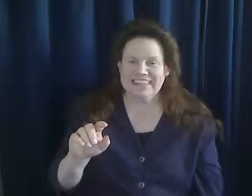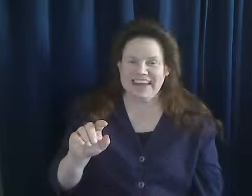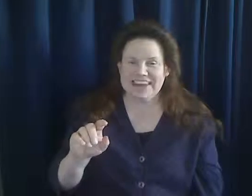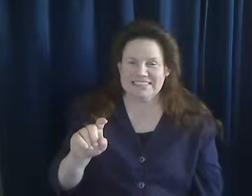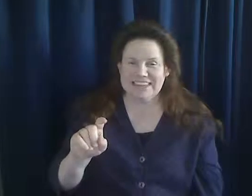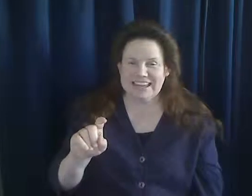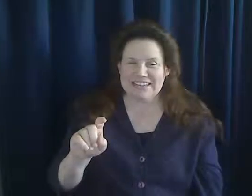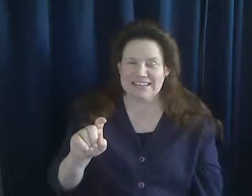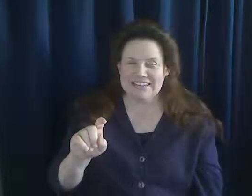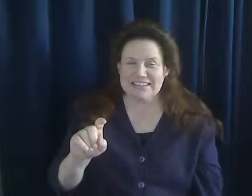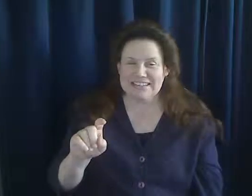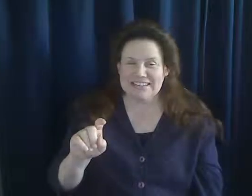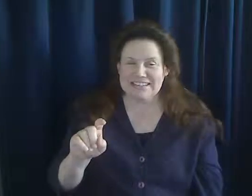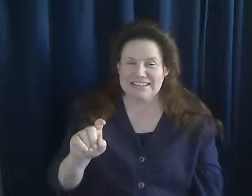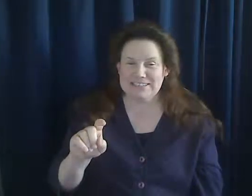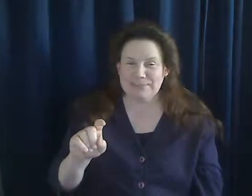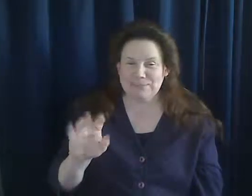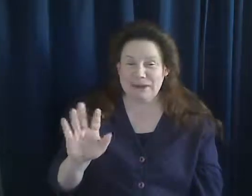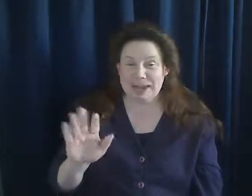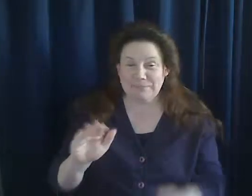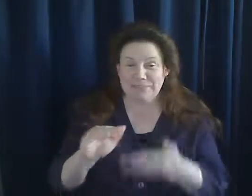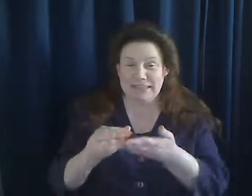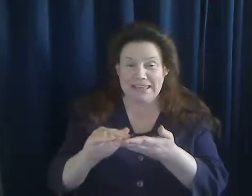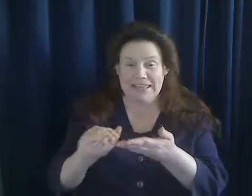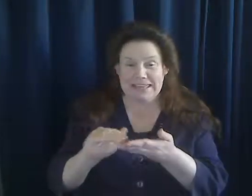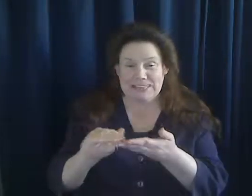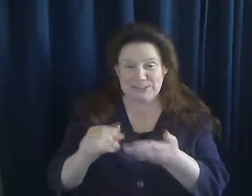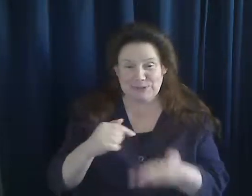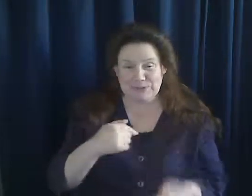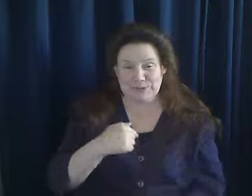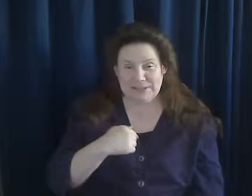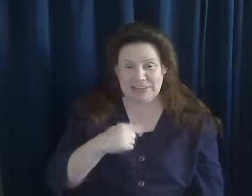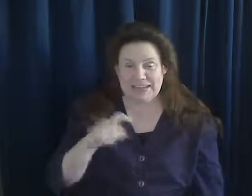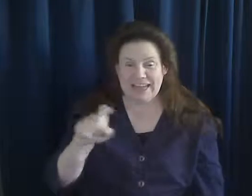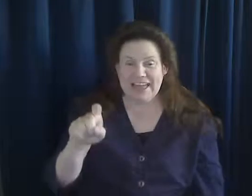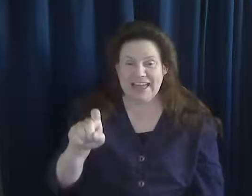I said X and then Z and I skipped Y. Excuse me.